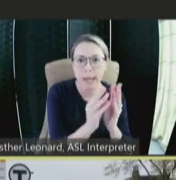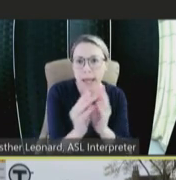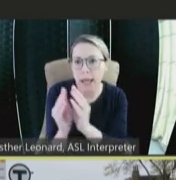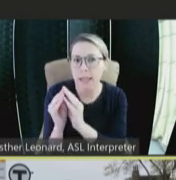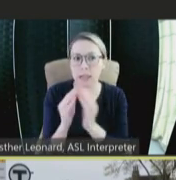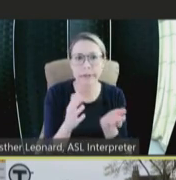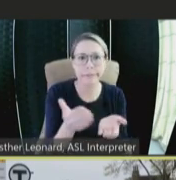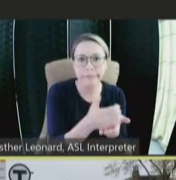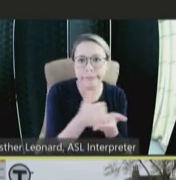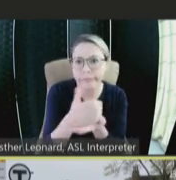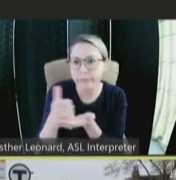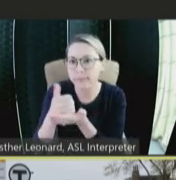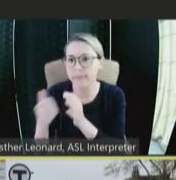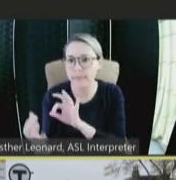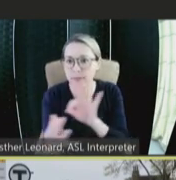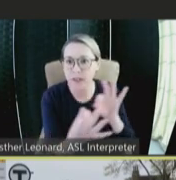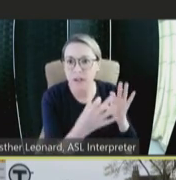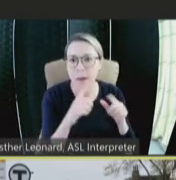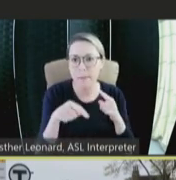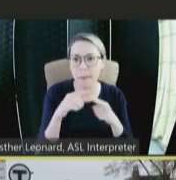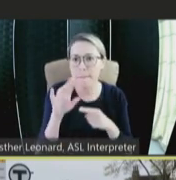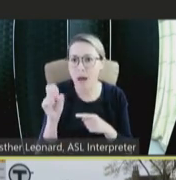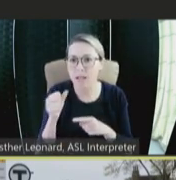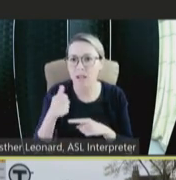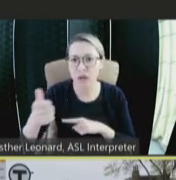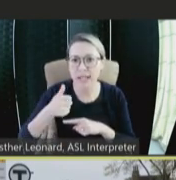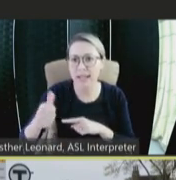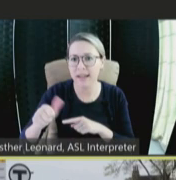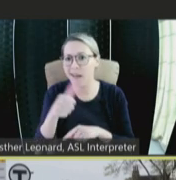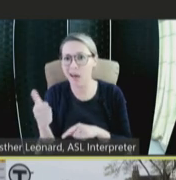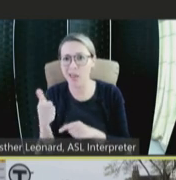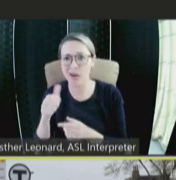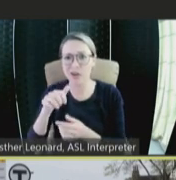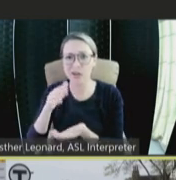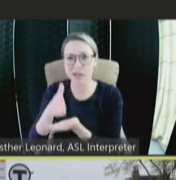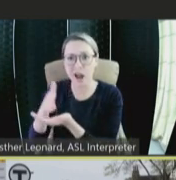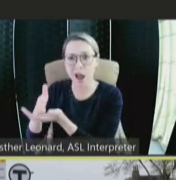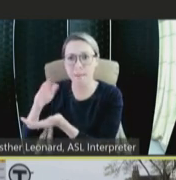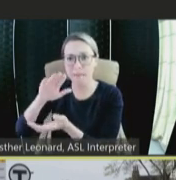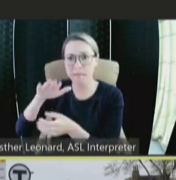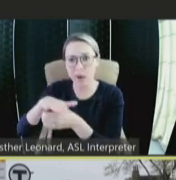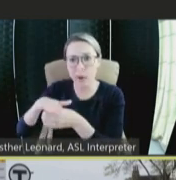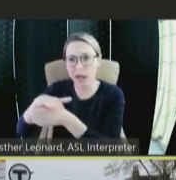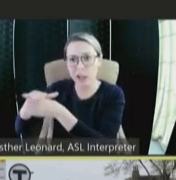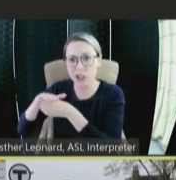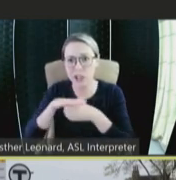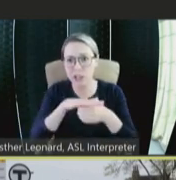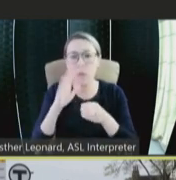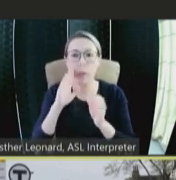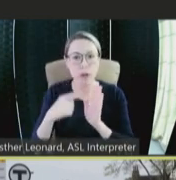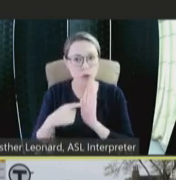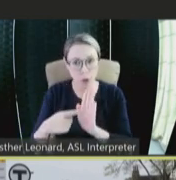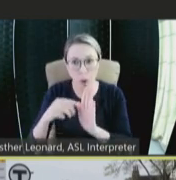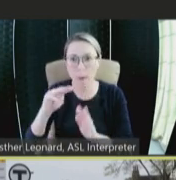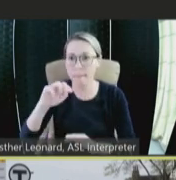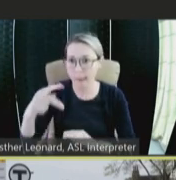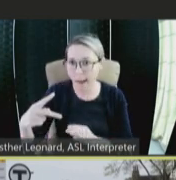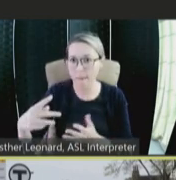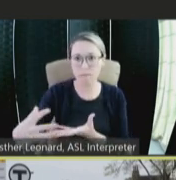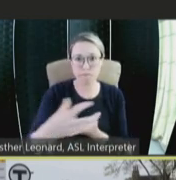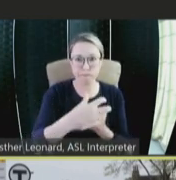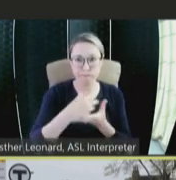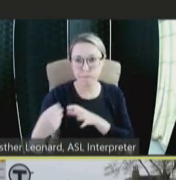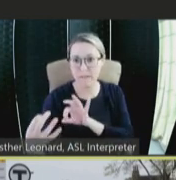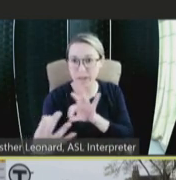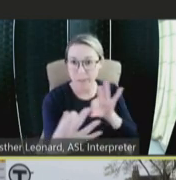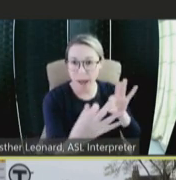at transit stations and other locations to talk to folks about that proposed map. And we're going to take all the feedback and input that we